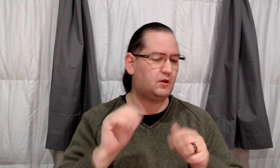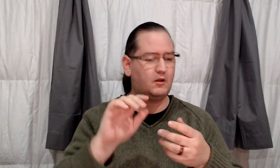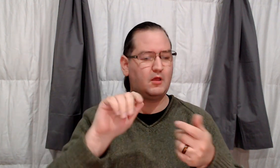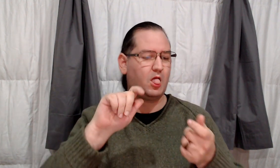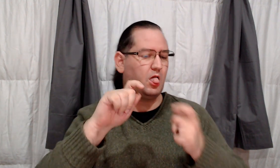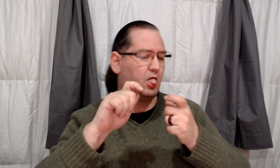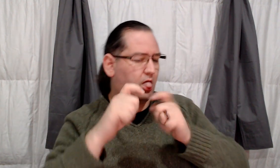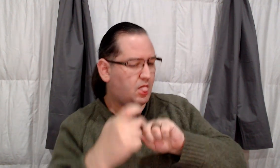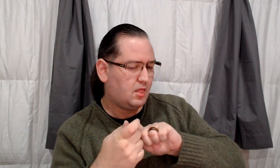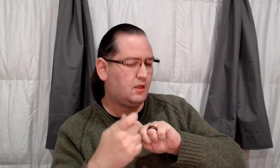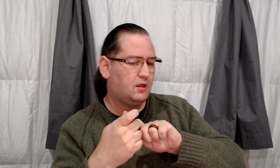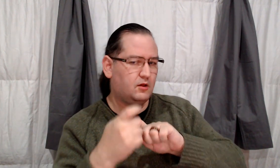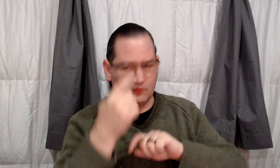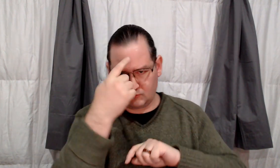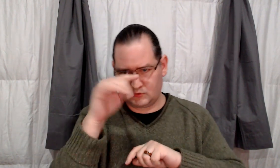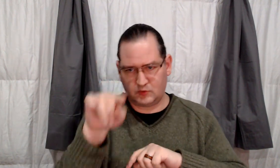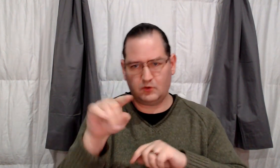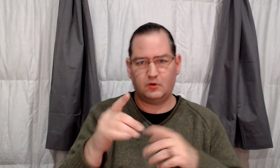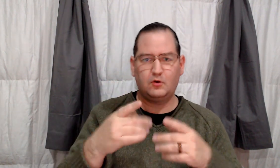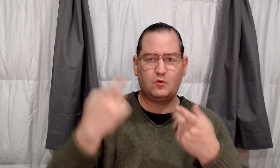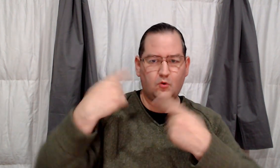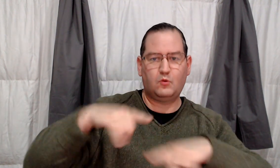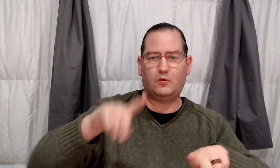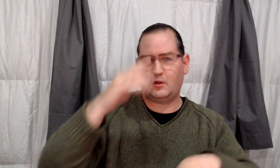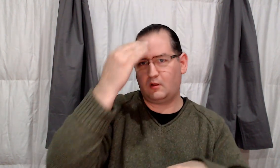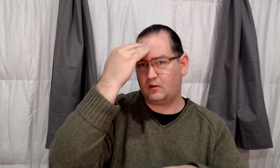someplace else entirely. Now.